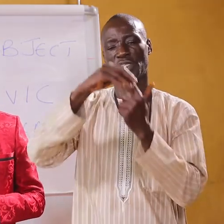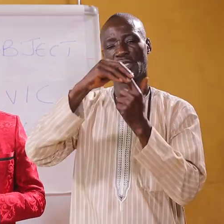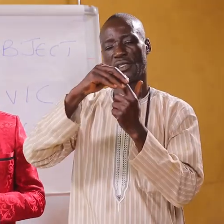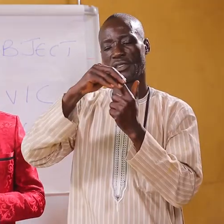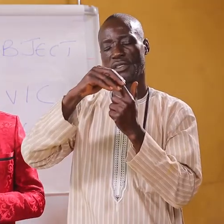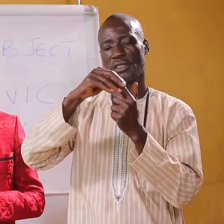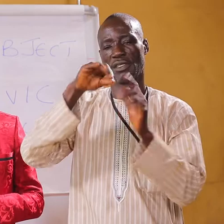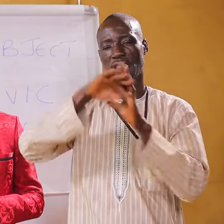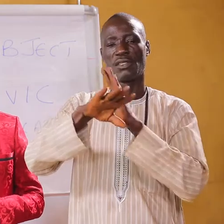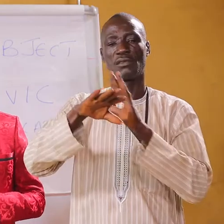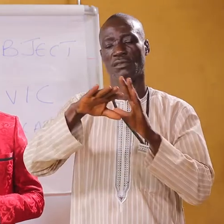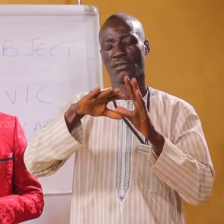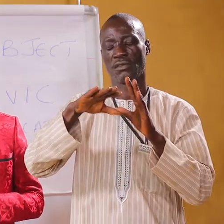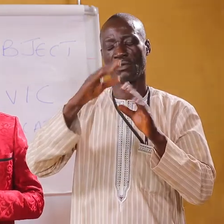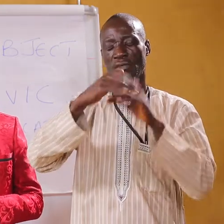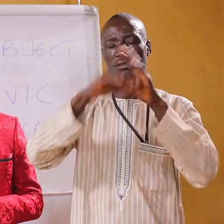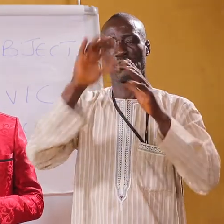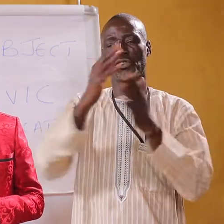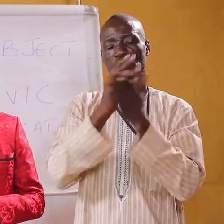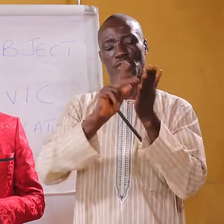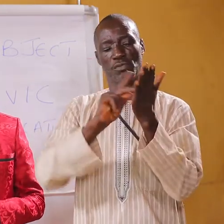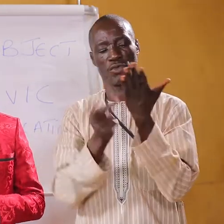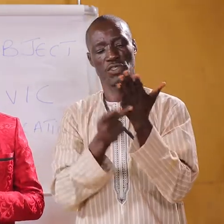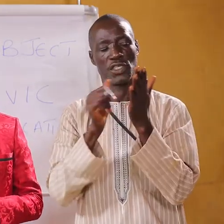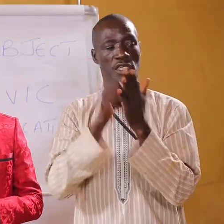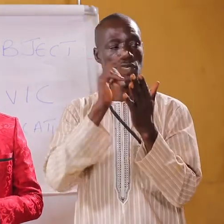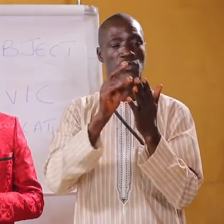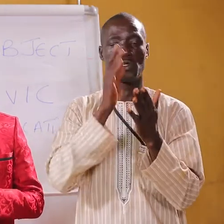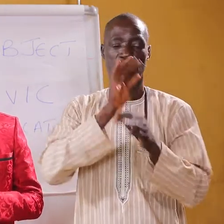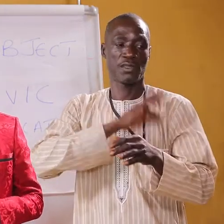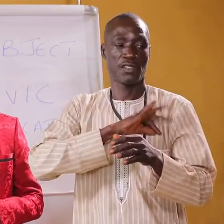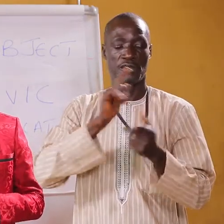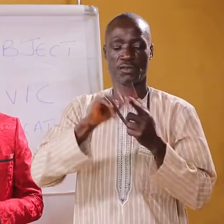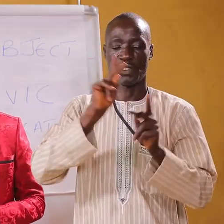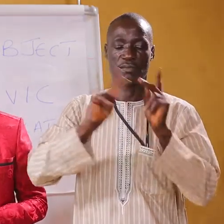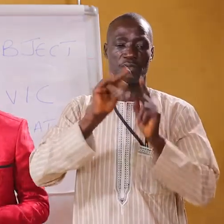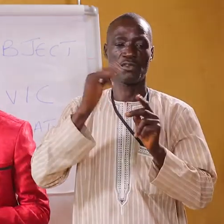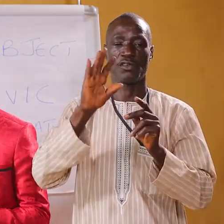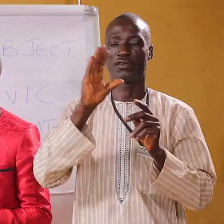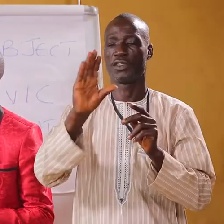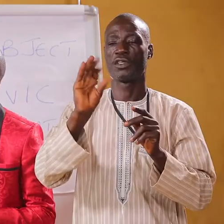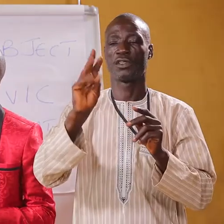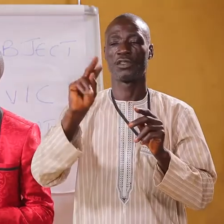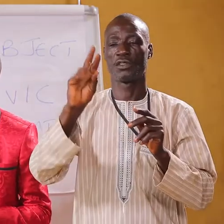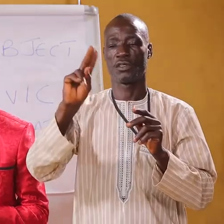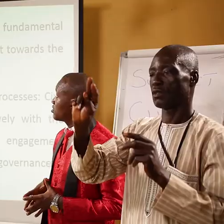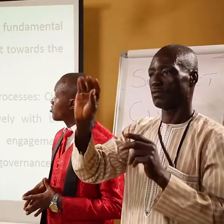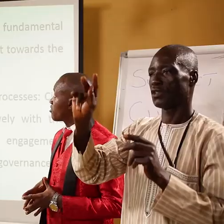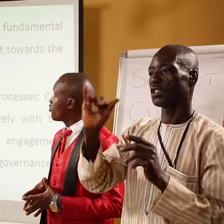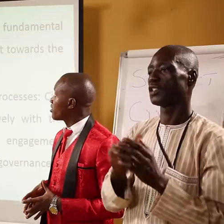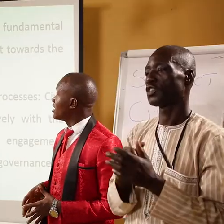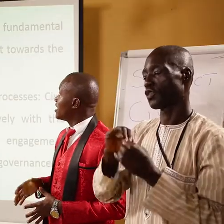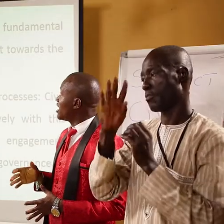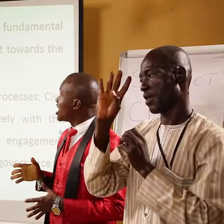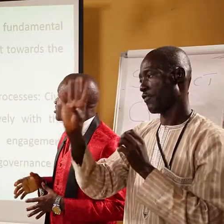suggest to the government policies and projects that will be beneficial to the people of the community.